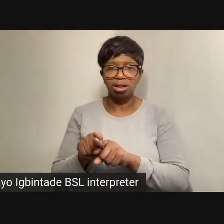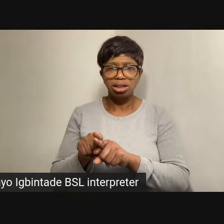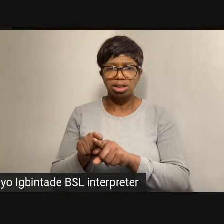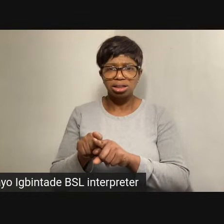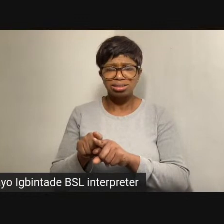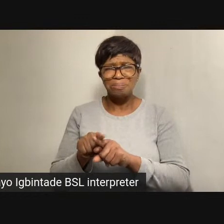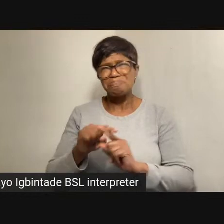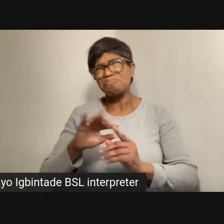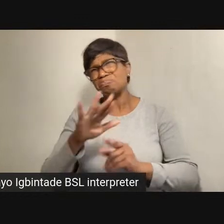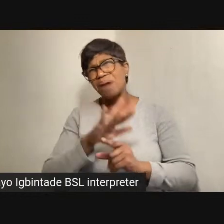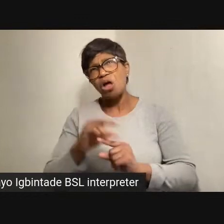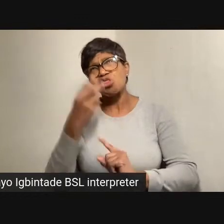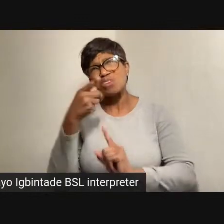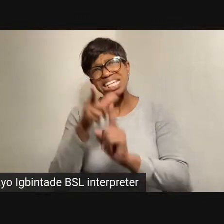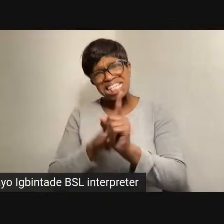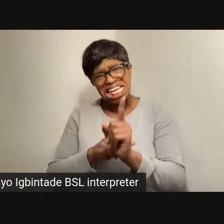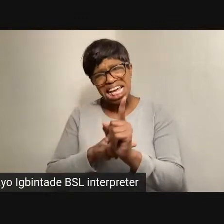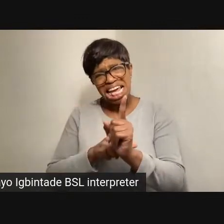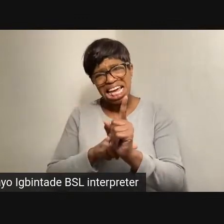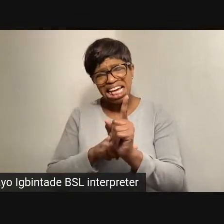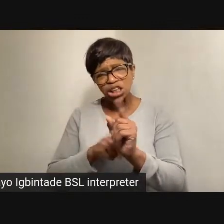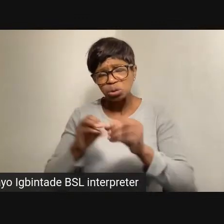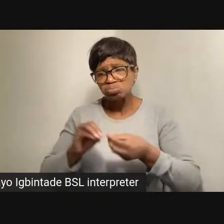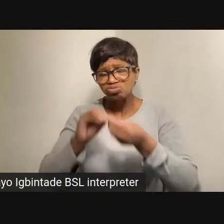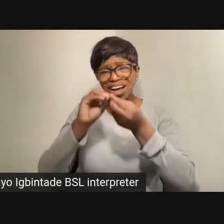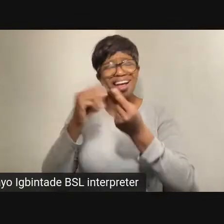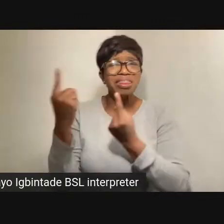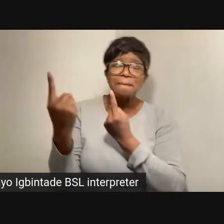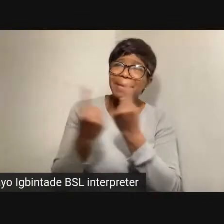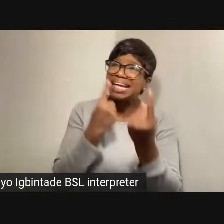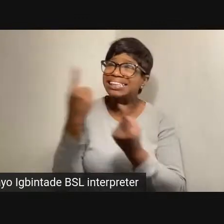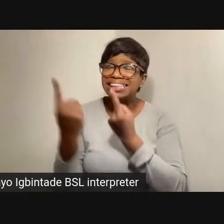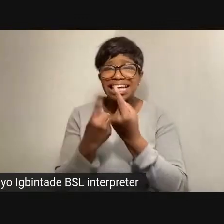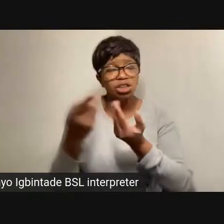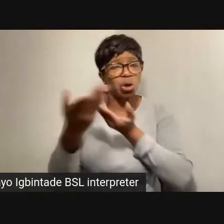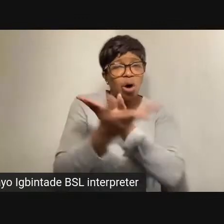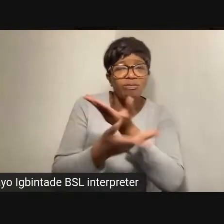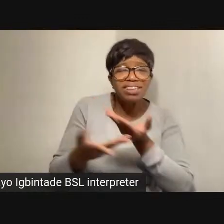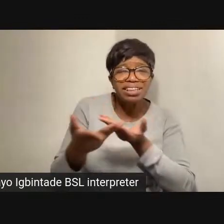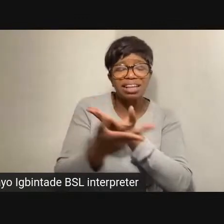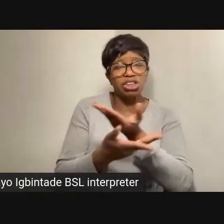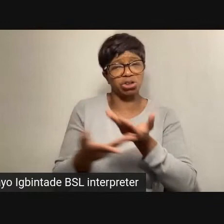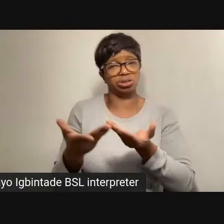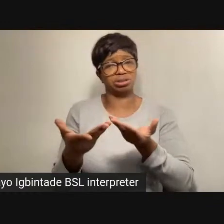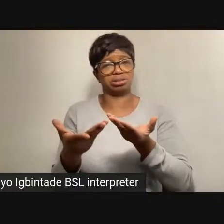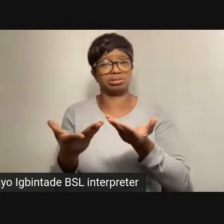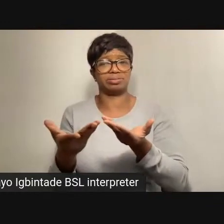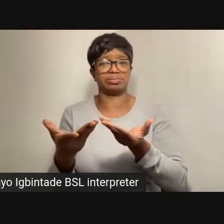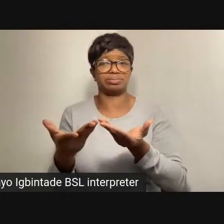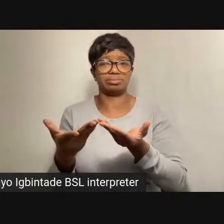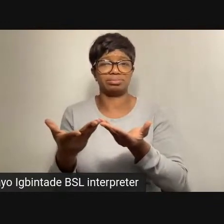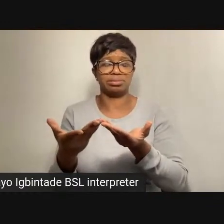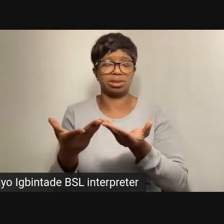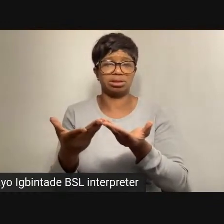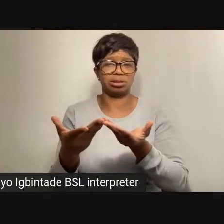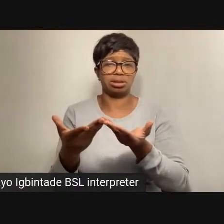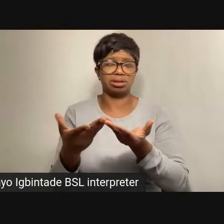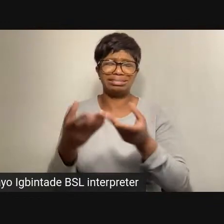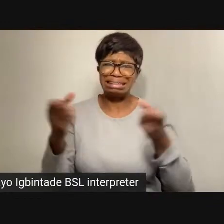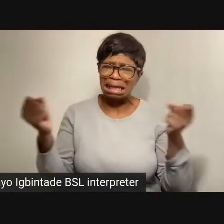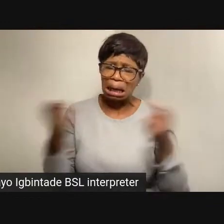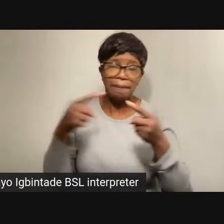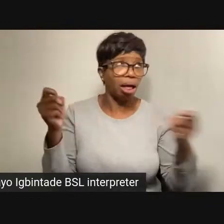3 years to do the meetings, the conversations, the endless